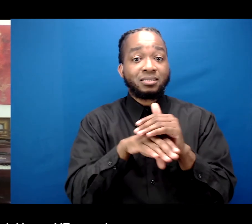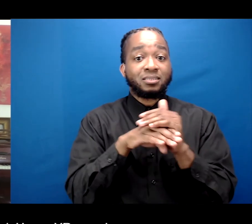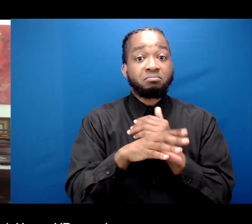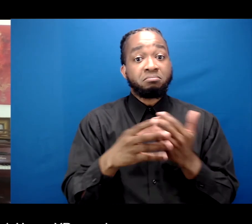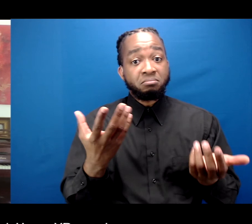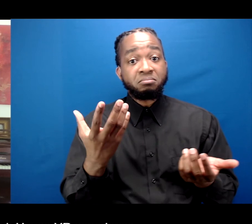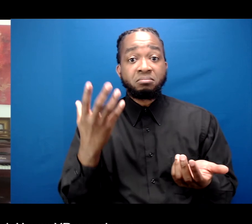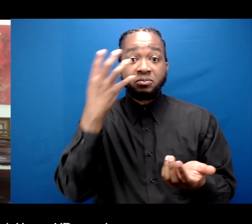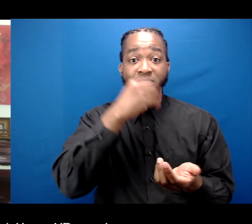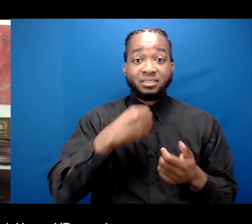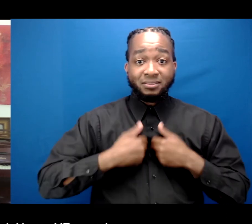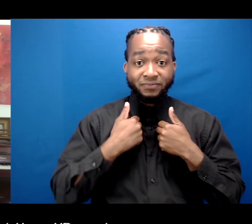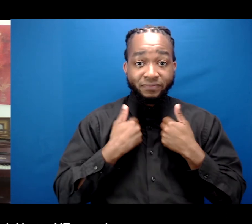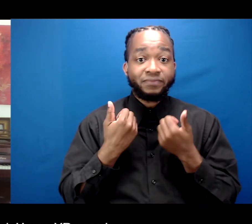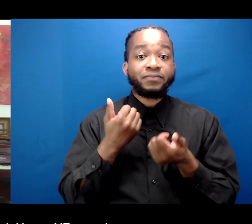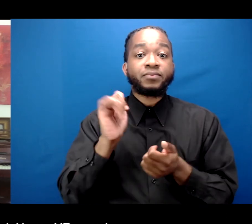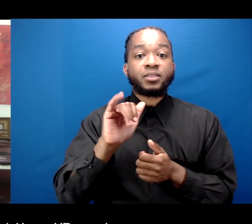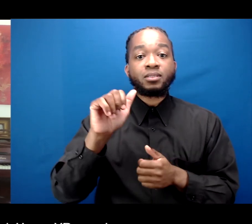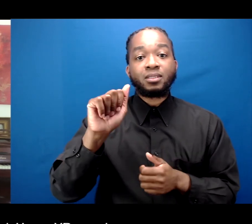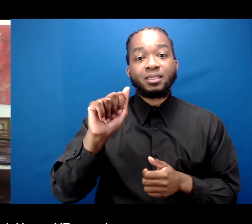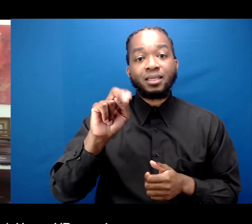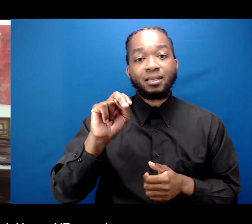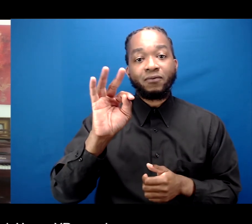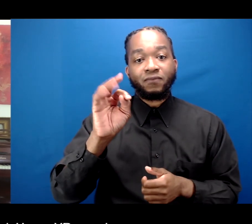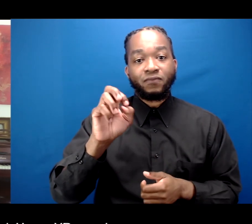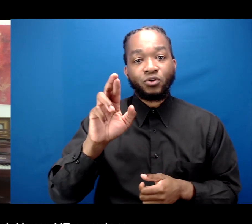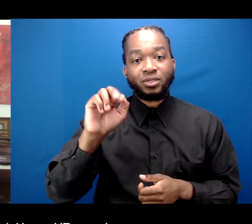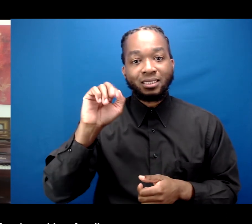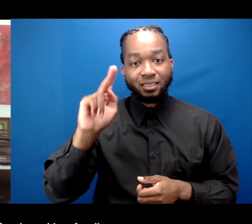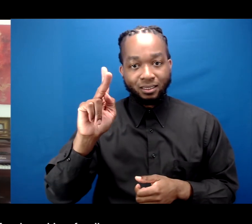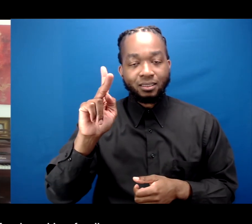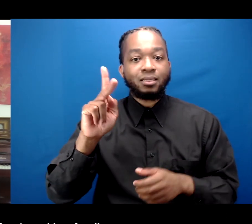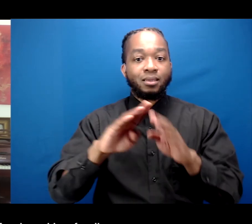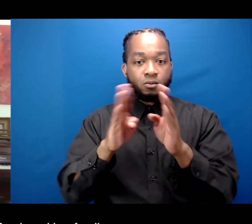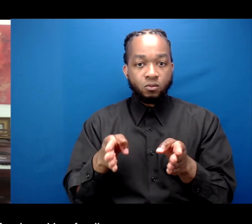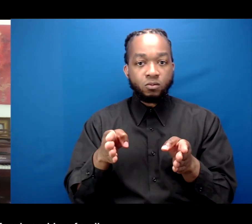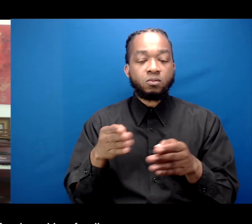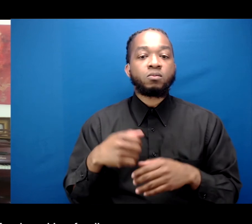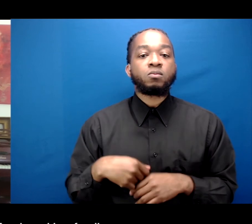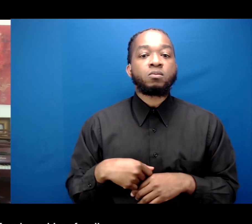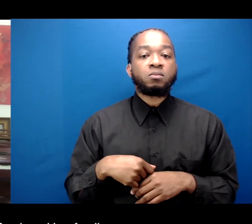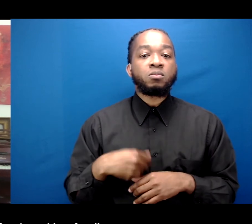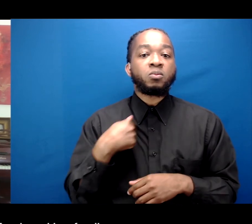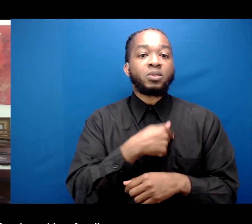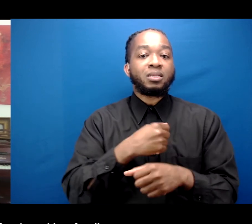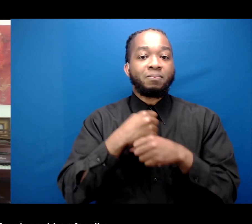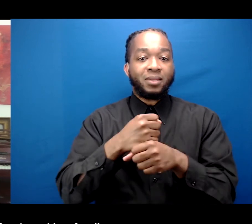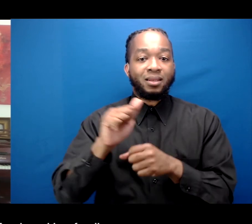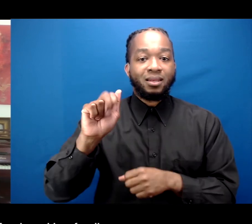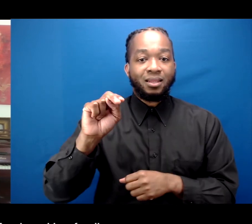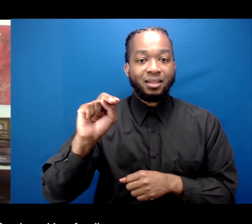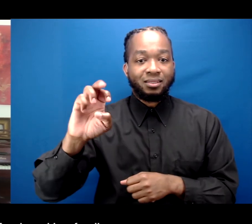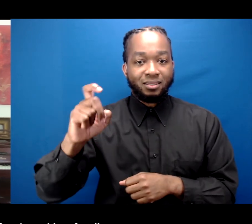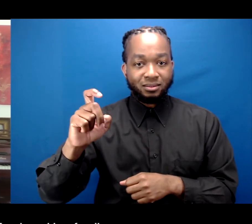Frank House VR experience on Oculus, which recreates in virtual reality the Annex, where Anne Frank and her family lived in